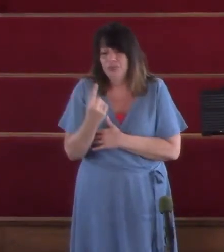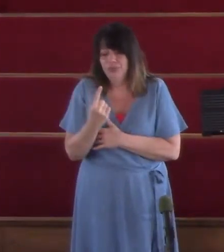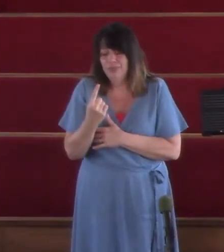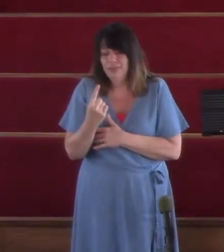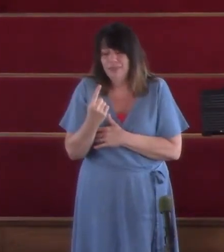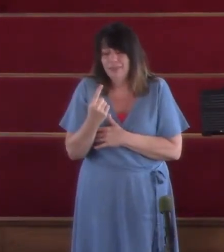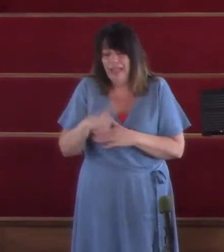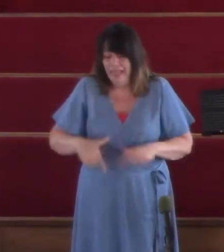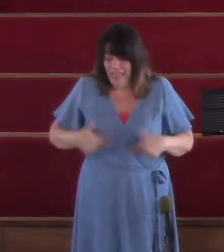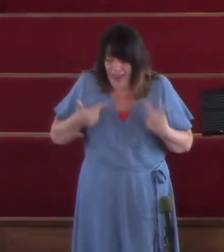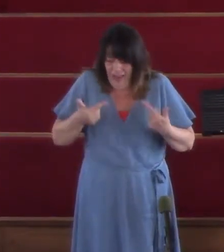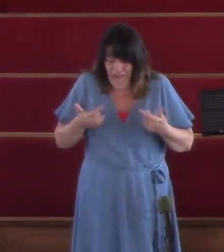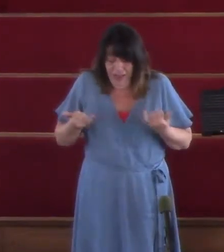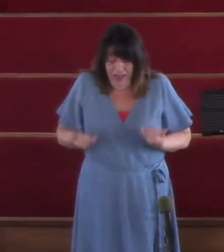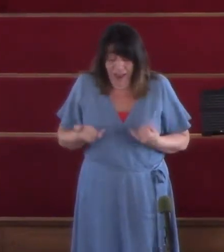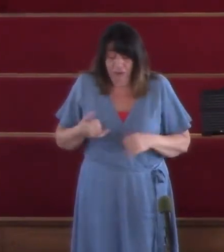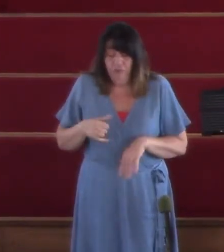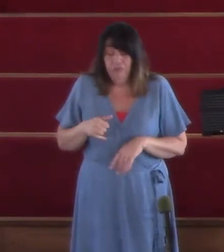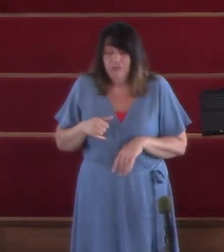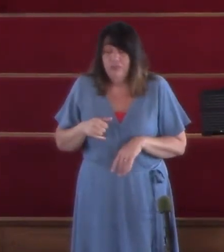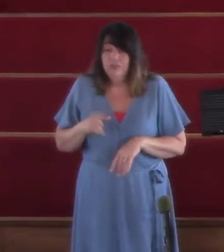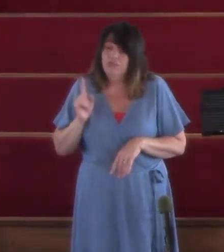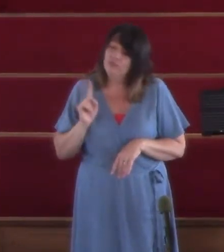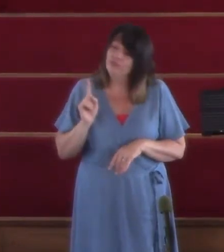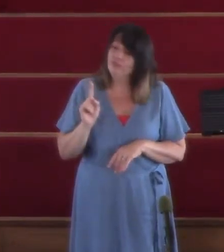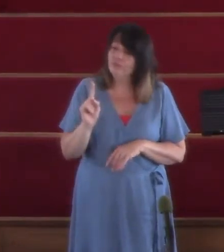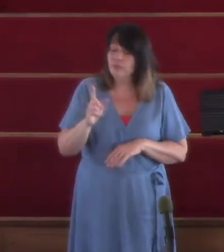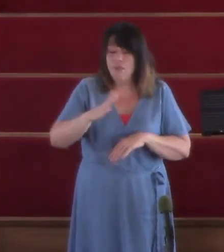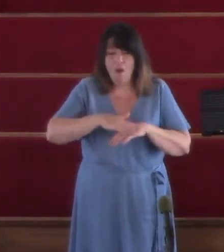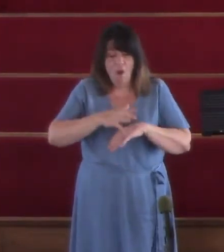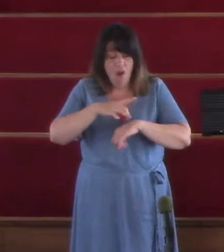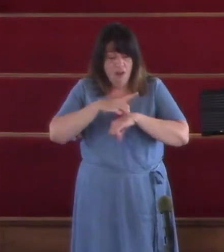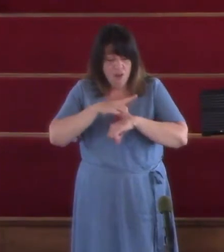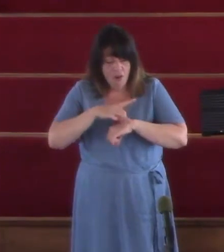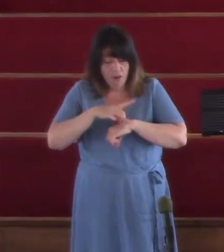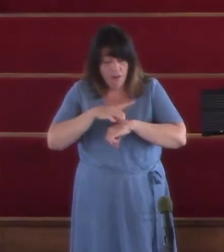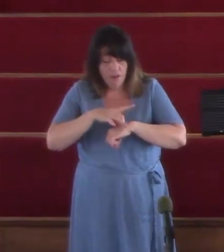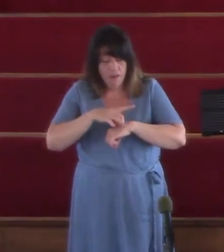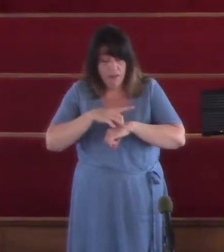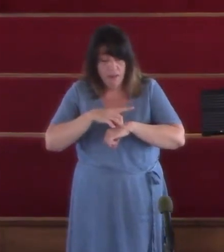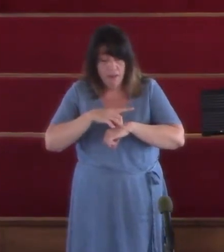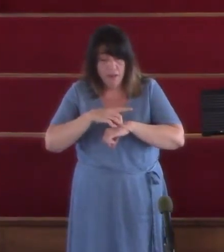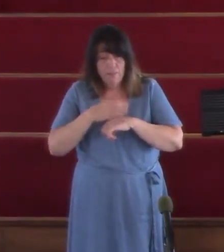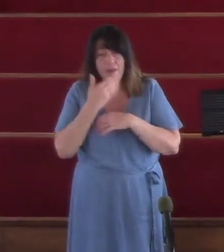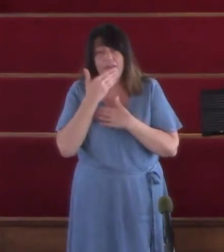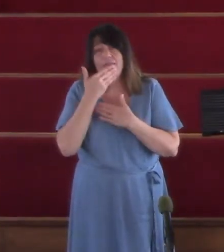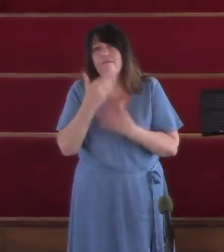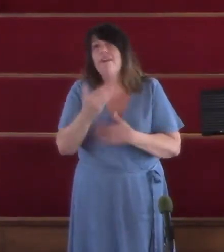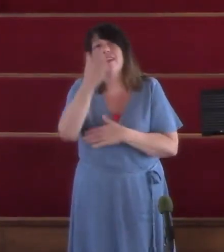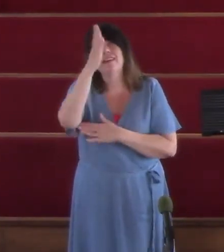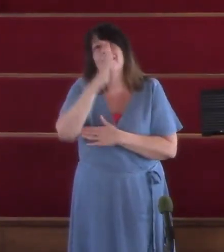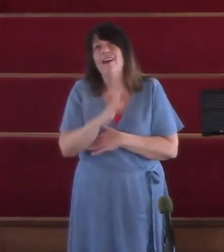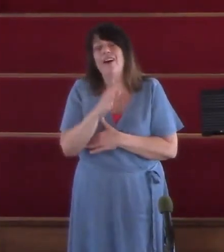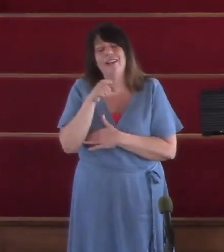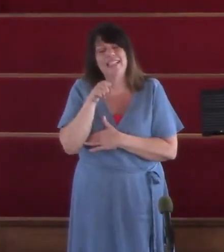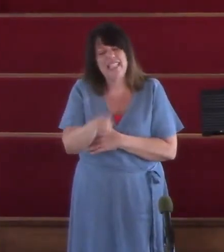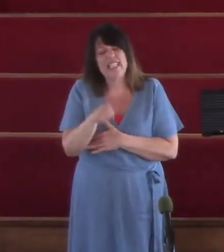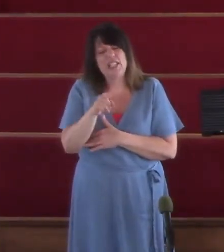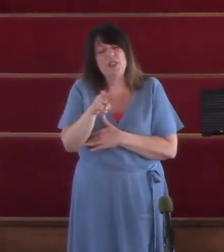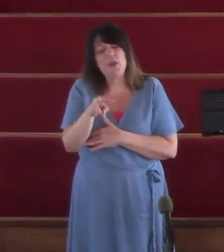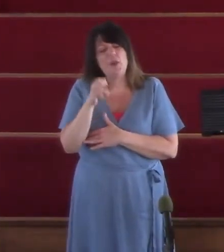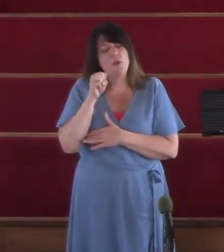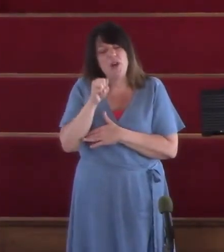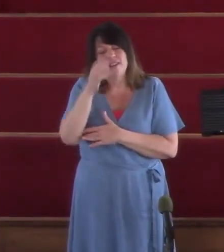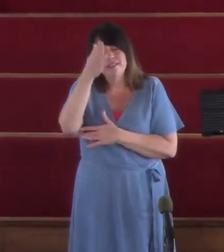this life, and he walked as a man upon earth. But thank God, he was God. And my friend, he came